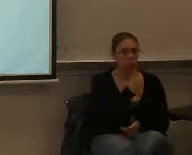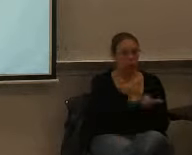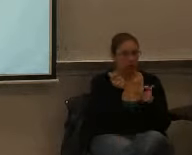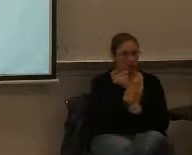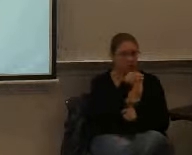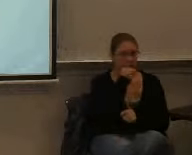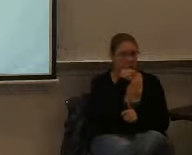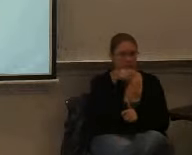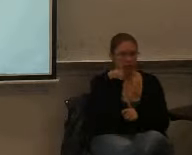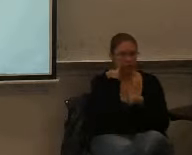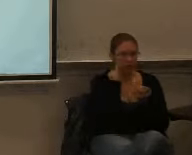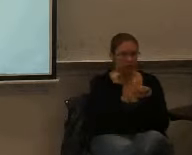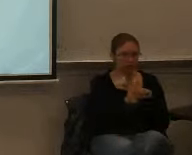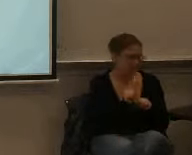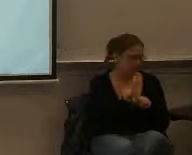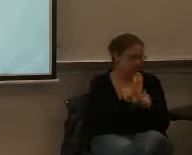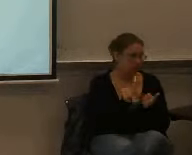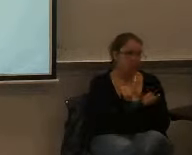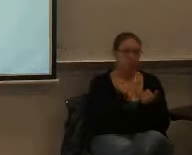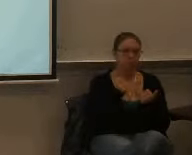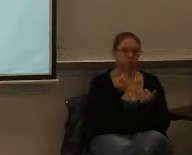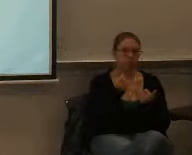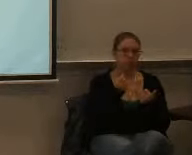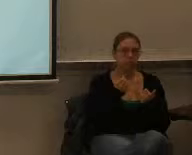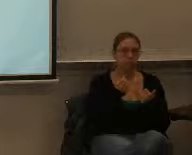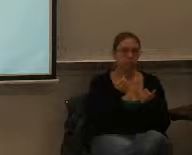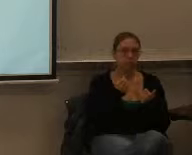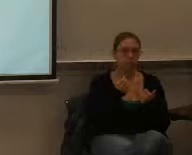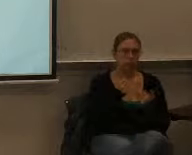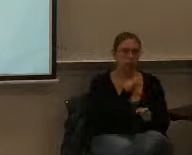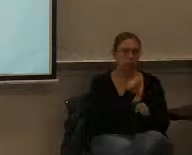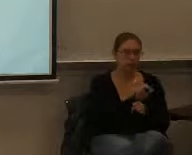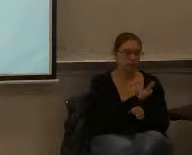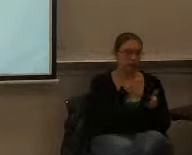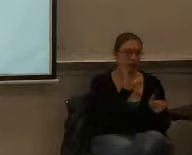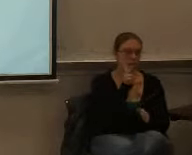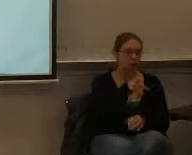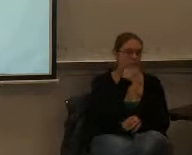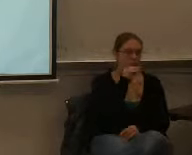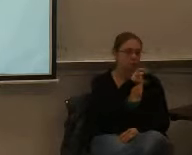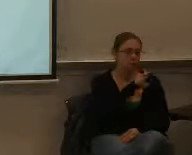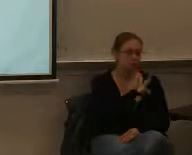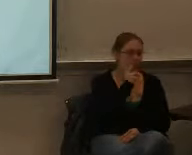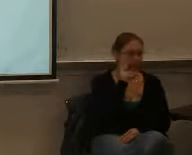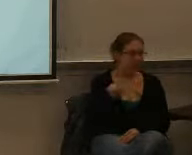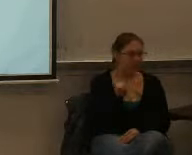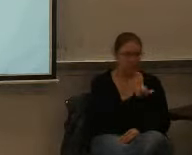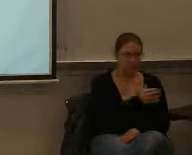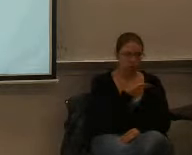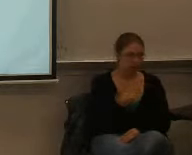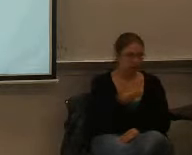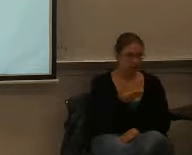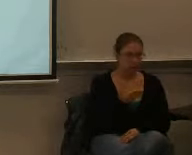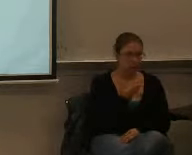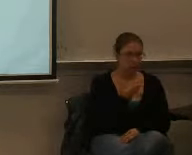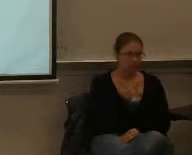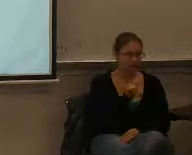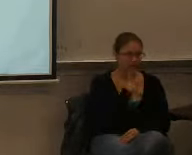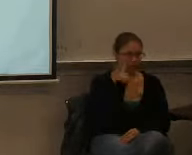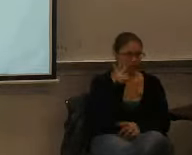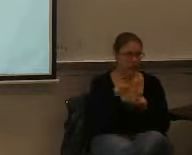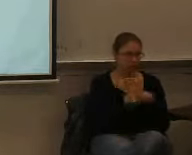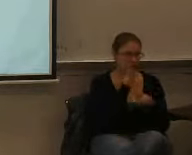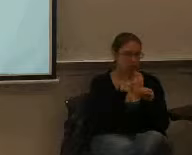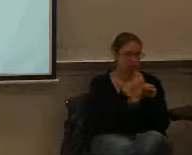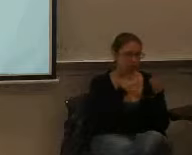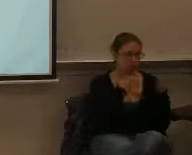food if it can. So it's then working its way up the food web. We see similar things as we saw when we're